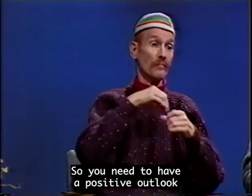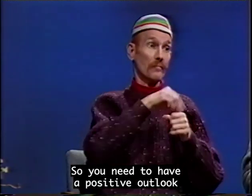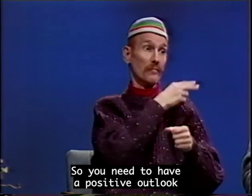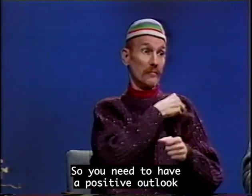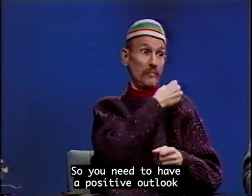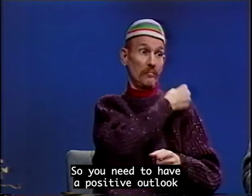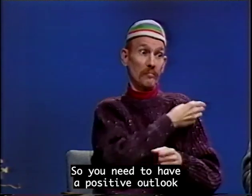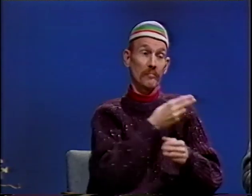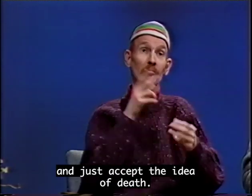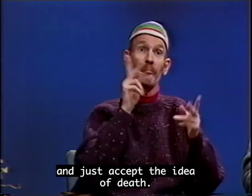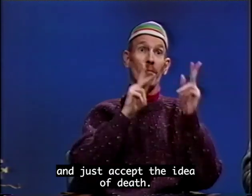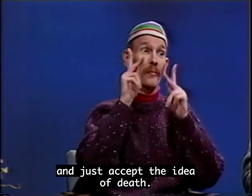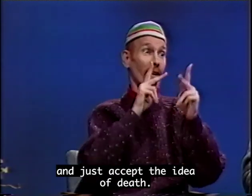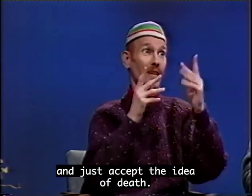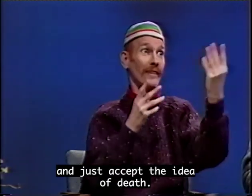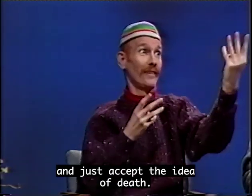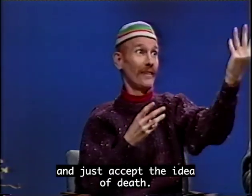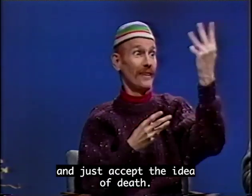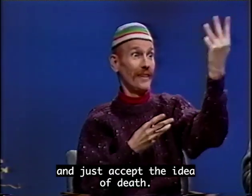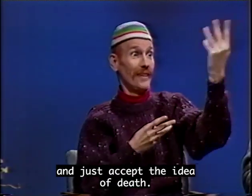a positive outlook and just accept the idea of death.